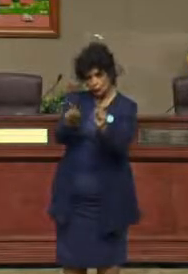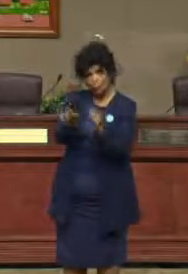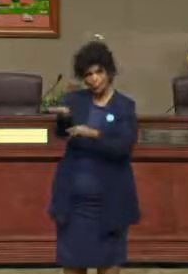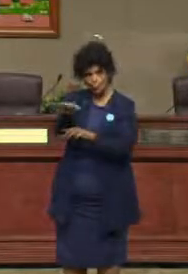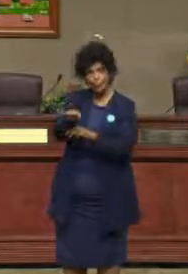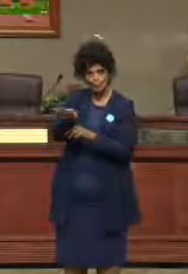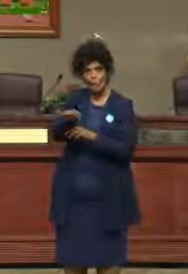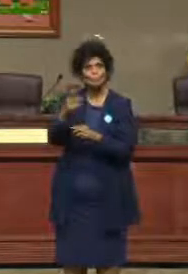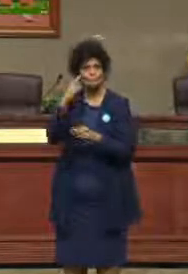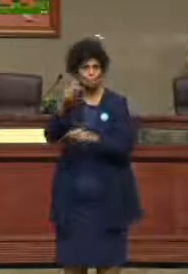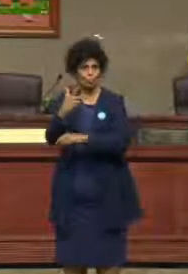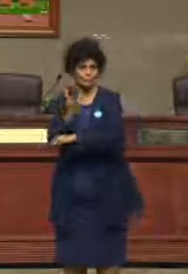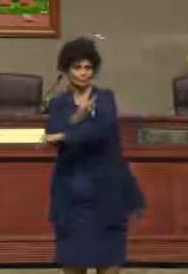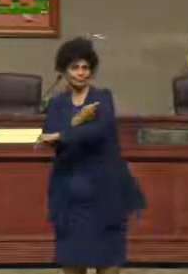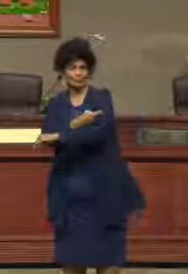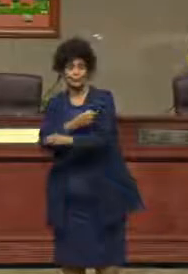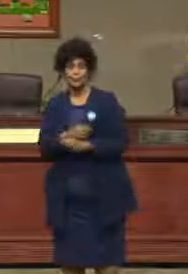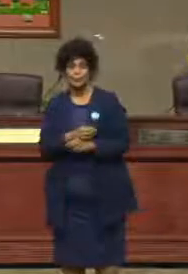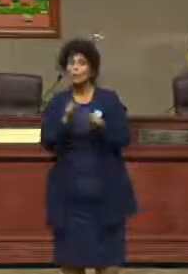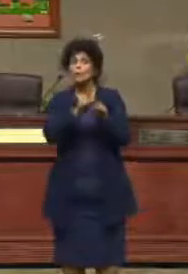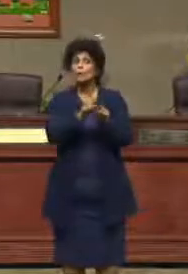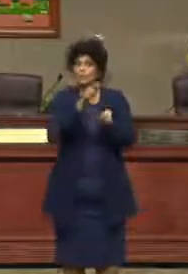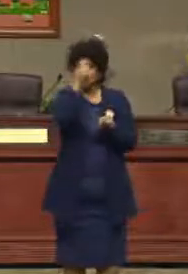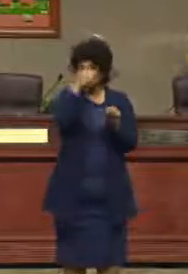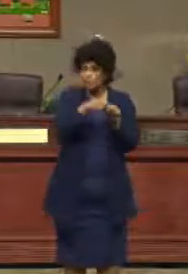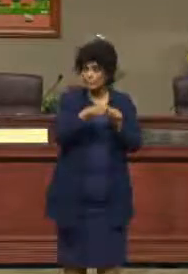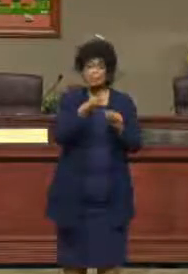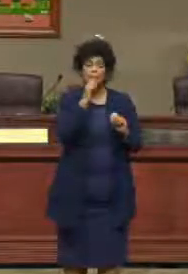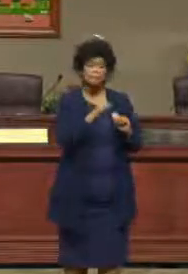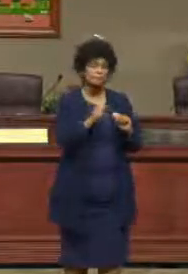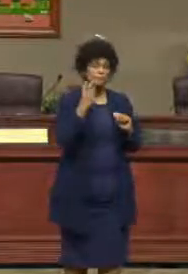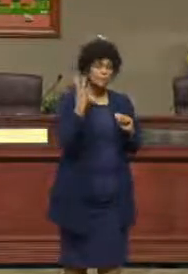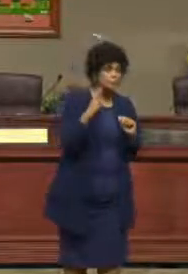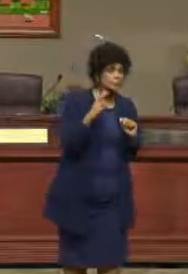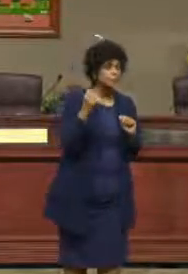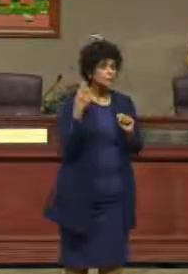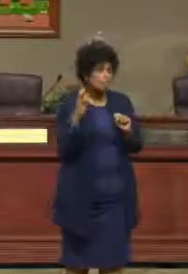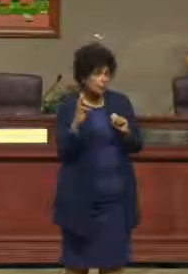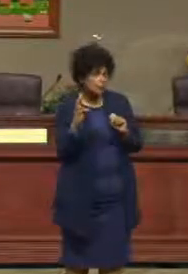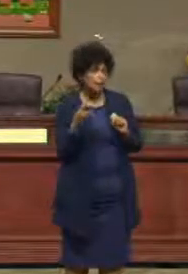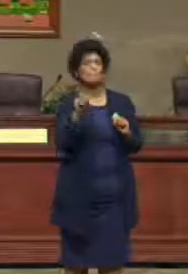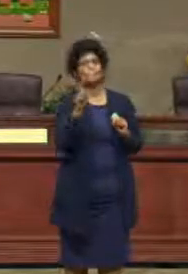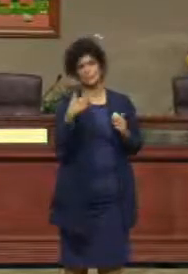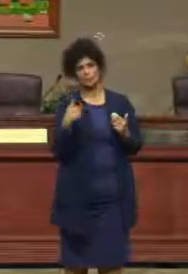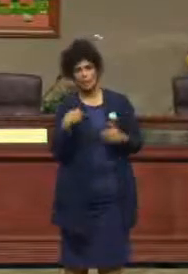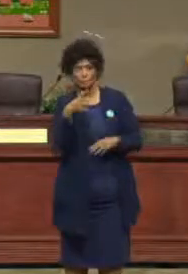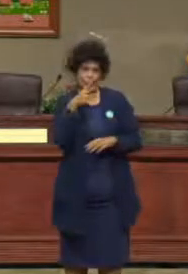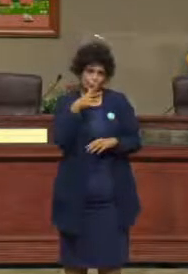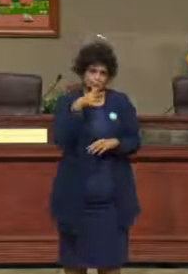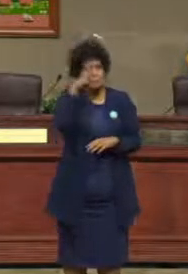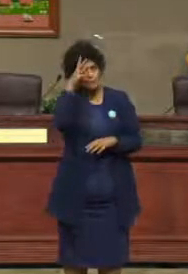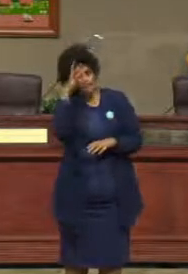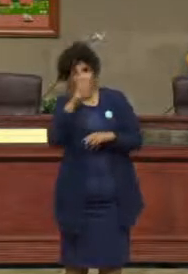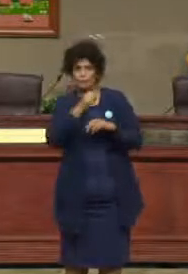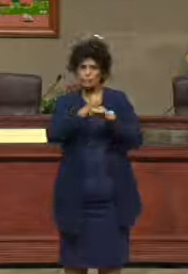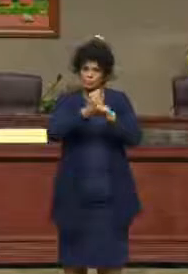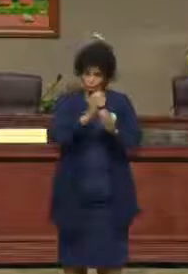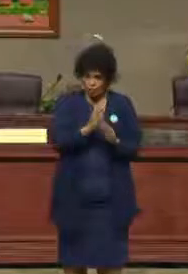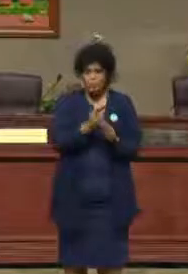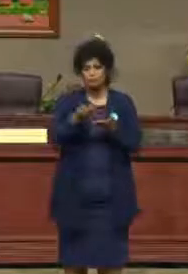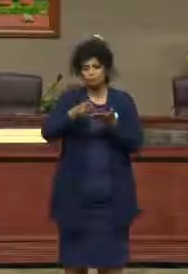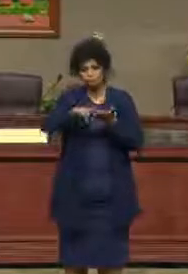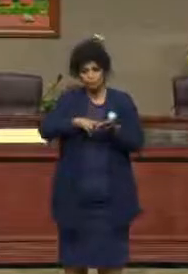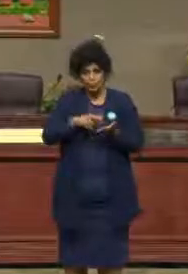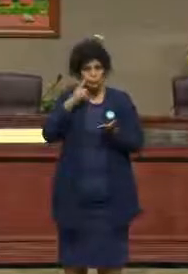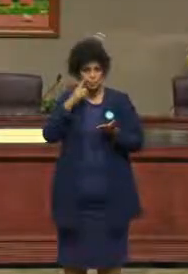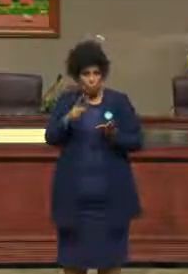a reminder, for 16 and 17-year-old residents, a parent or legal guardian must register them for their appointment,